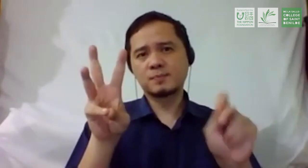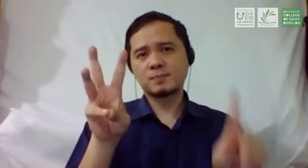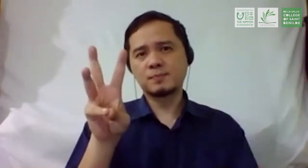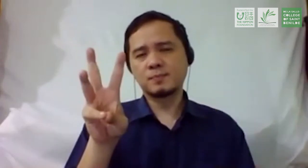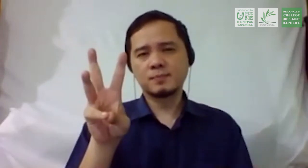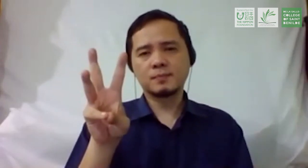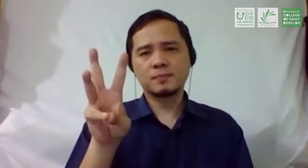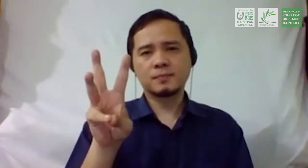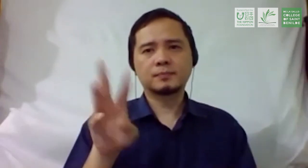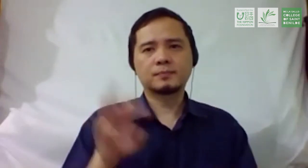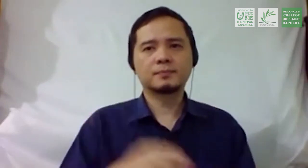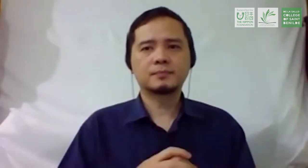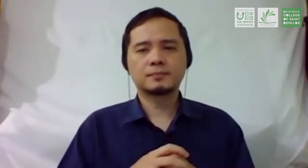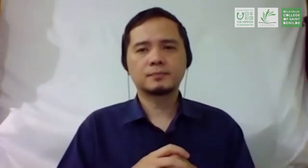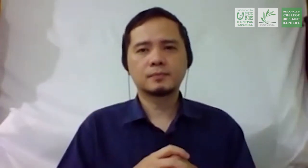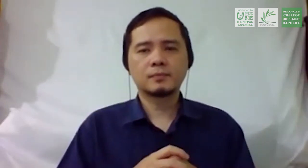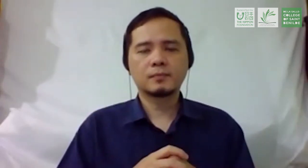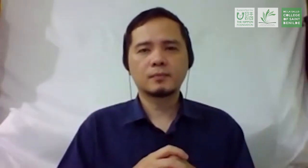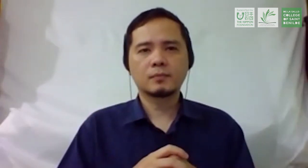Let's see, hold on a second.